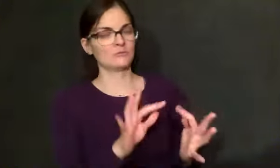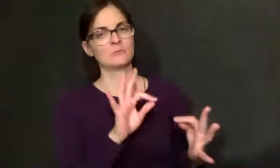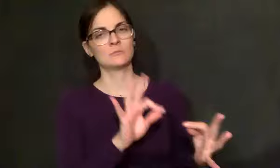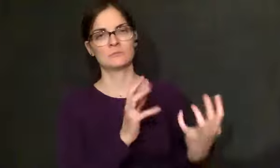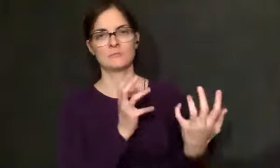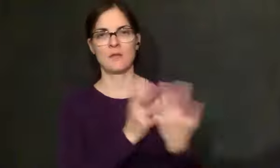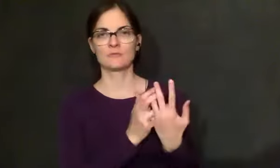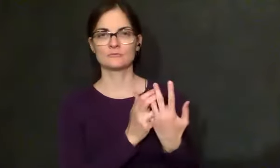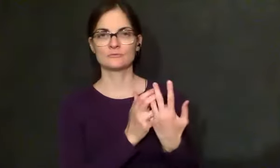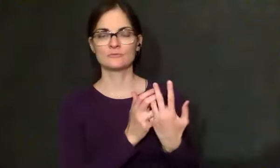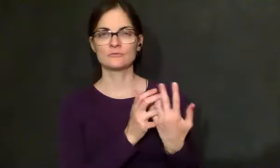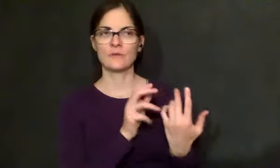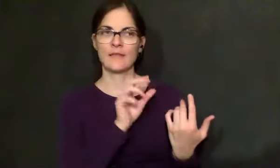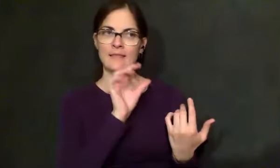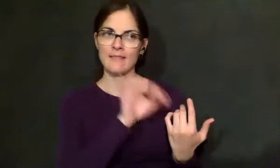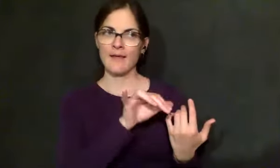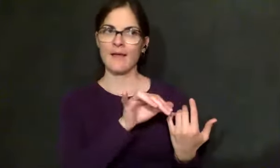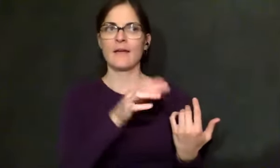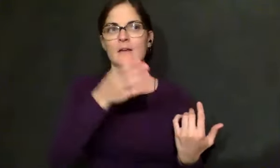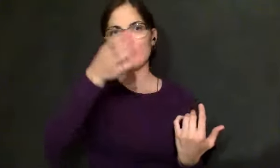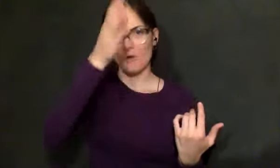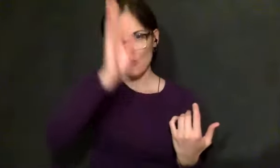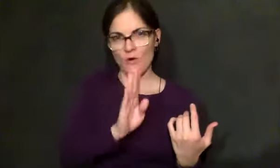to get me to where I am now,